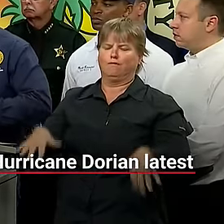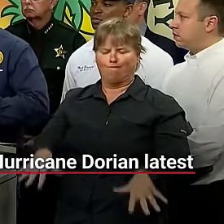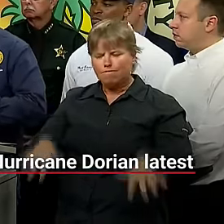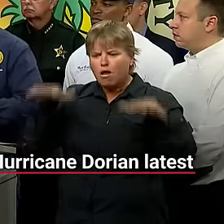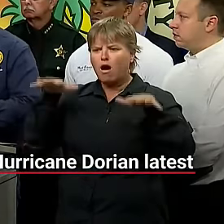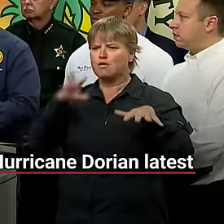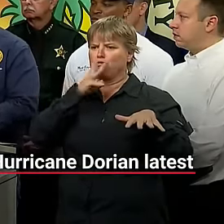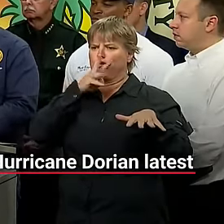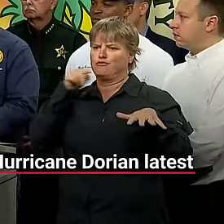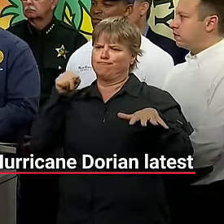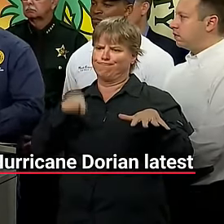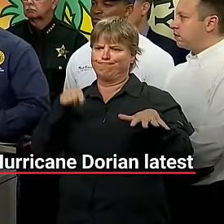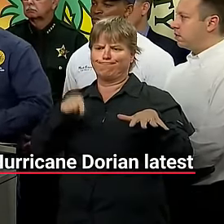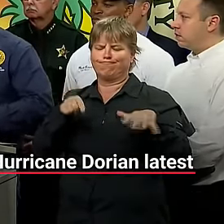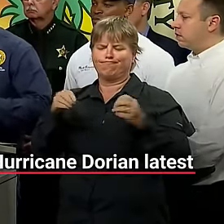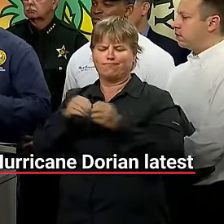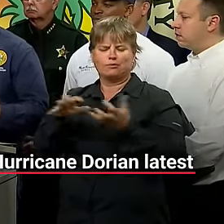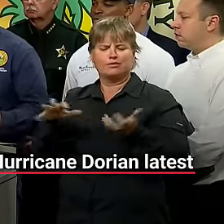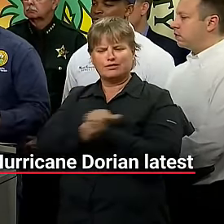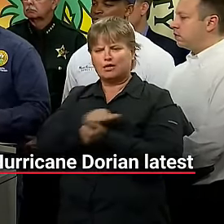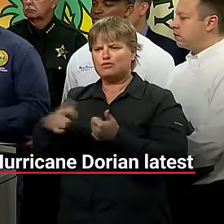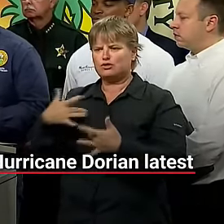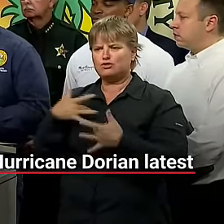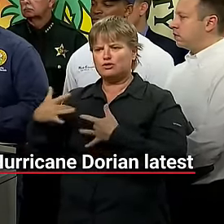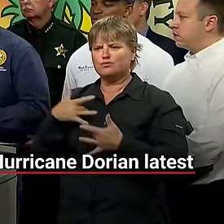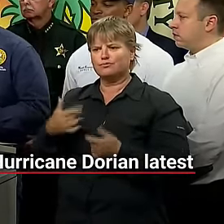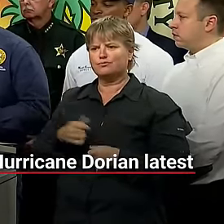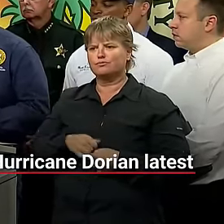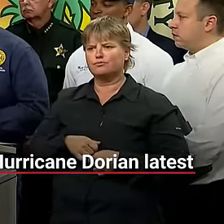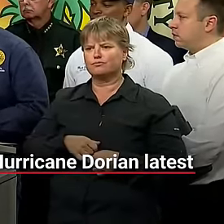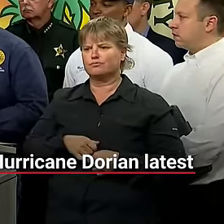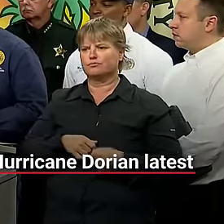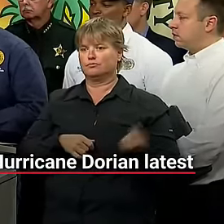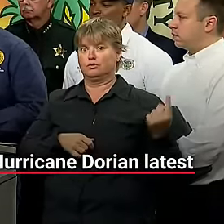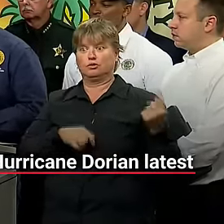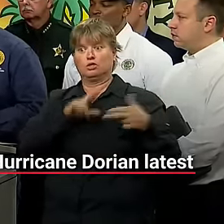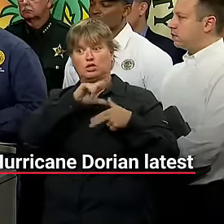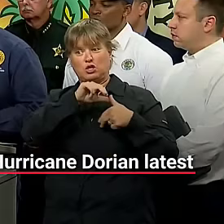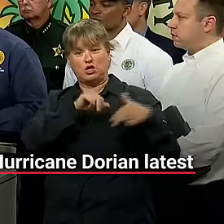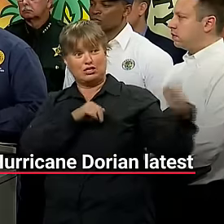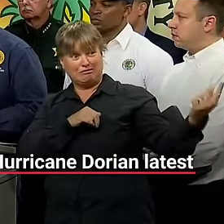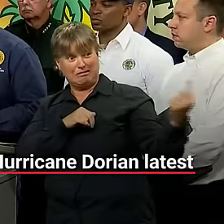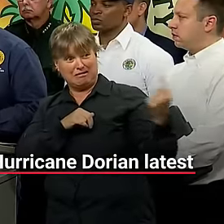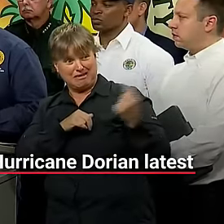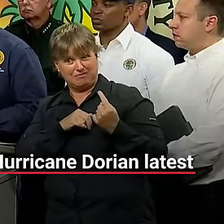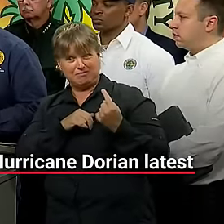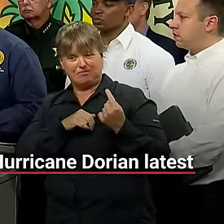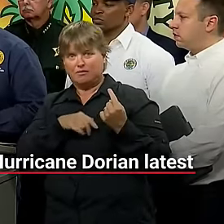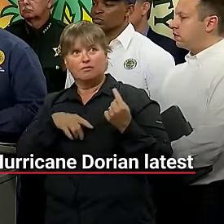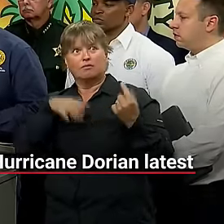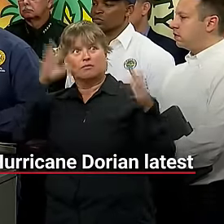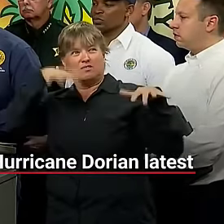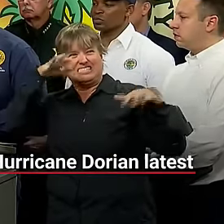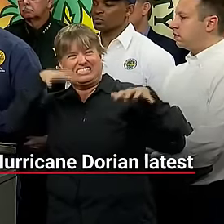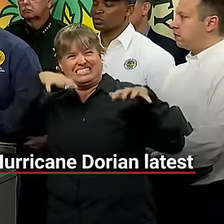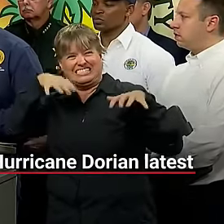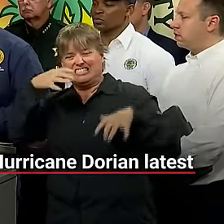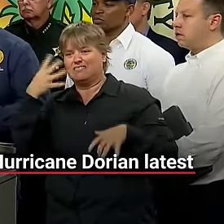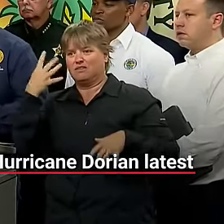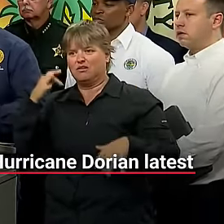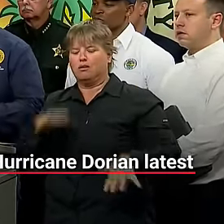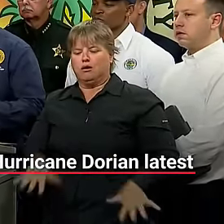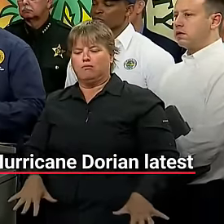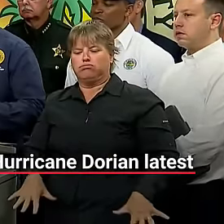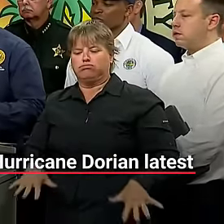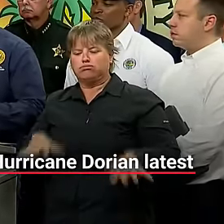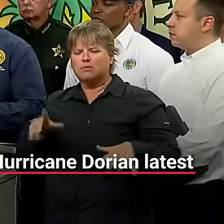is that as this storm comes, as the water rises, you know, be very, very careful about how you're going into this. I mean, every storm,